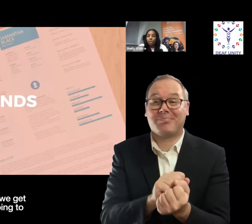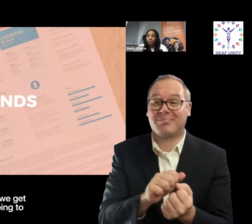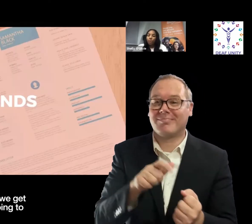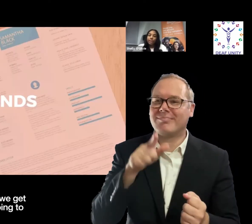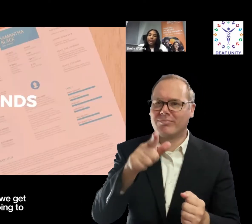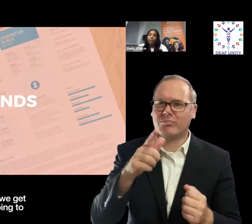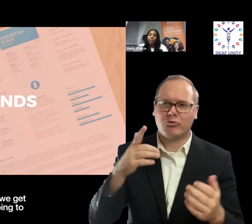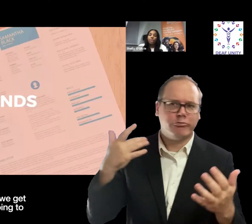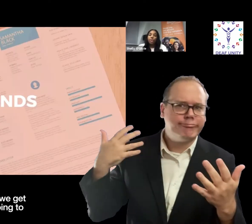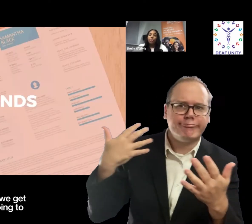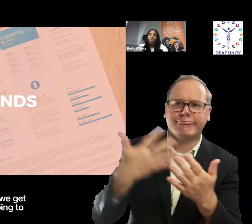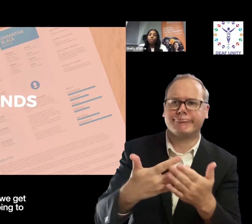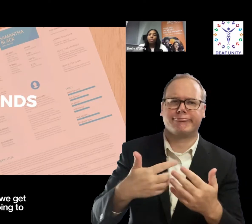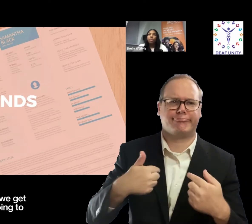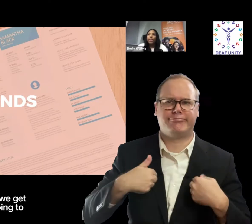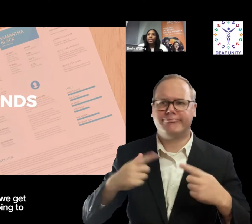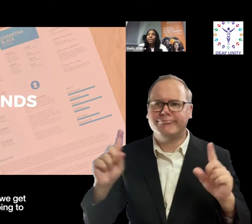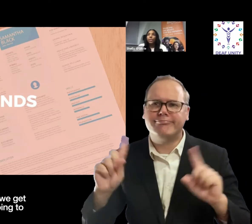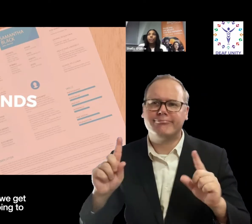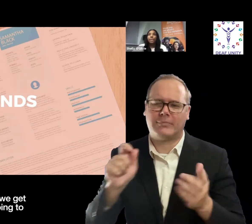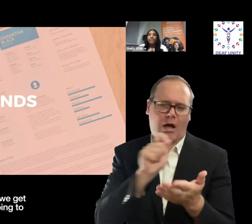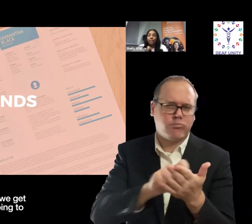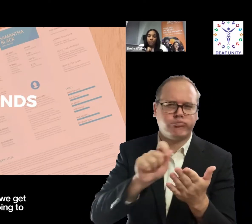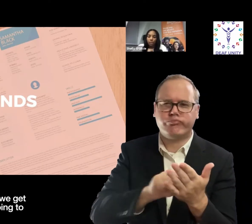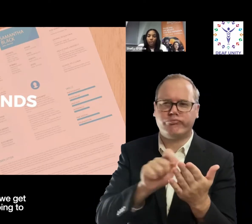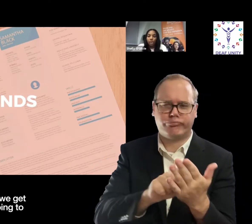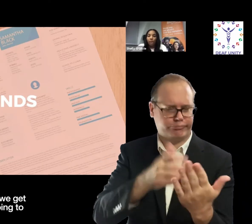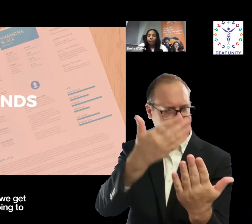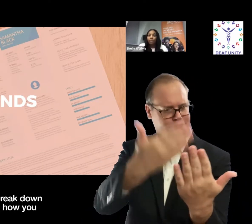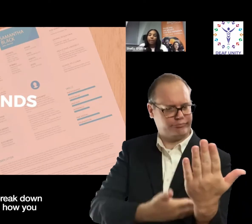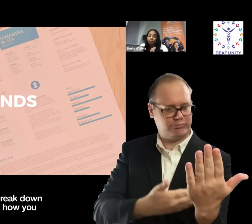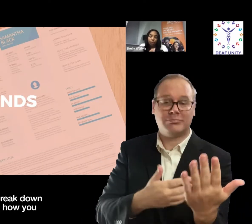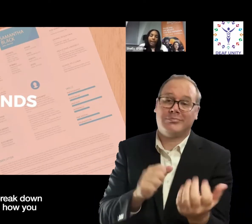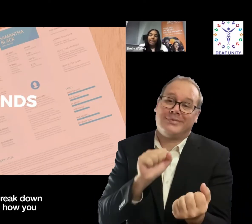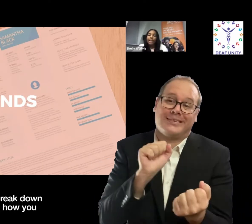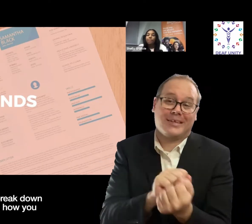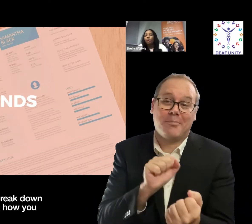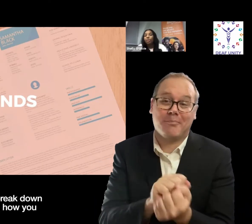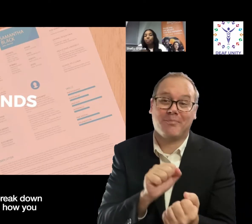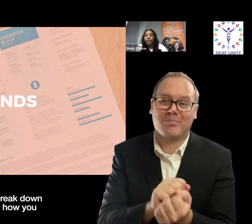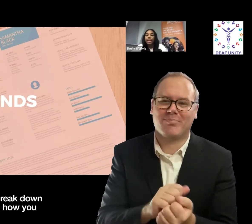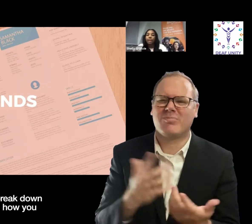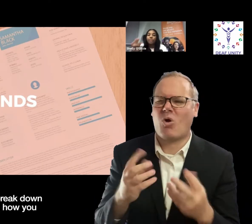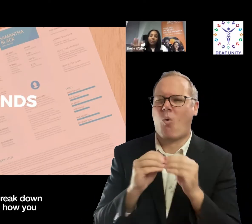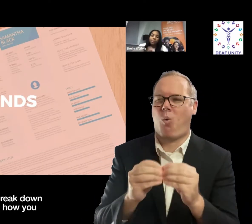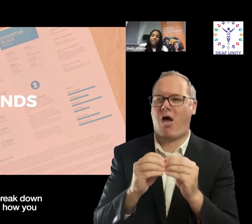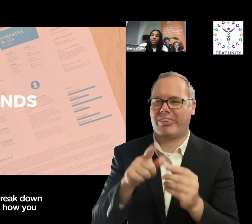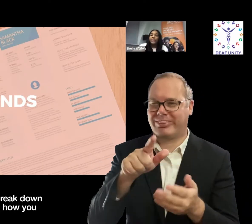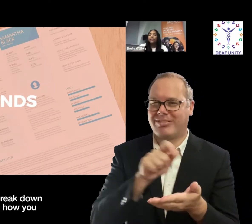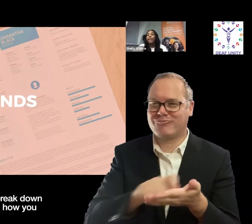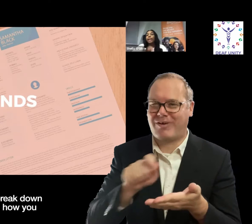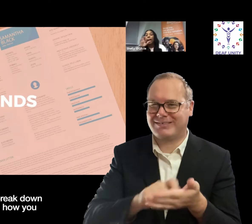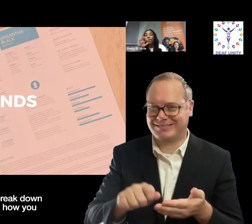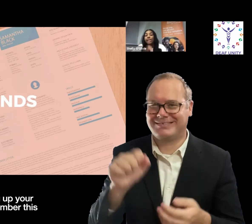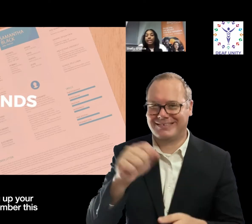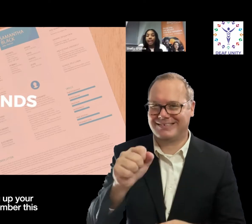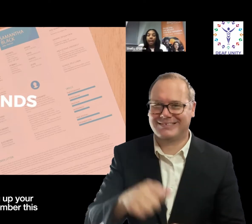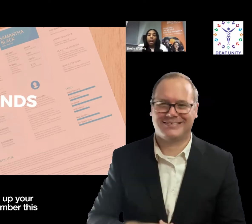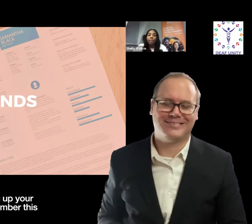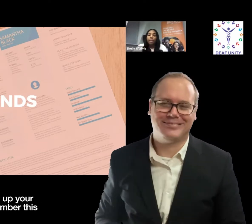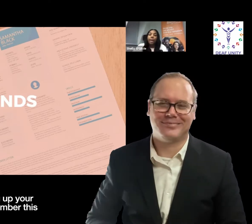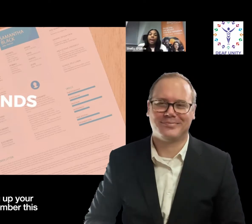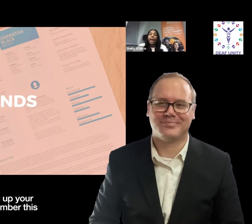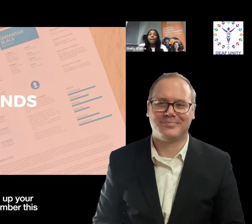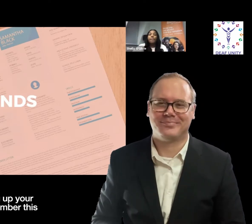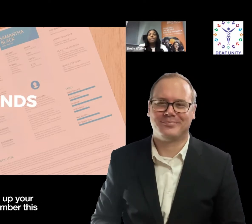So moving on now before we get into the CV structure, I'm going to really break it down for you and break down the different parts of a CV and how you need to set it